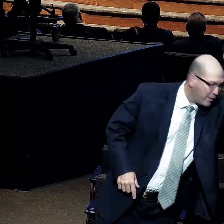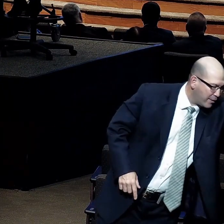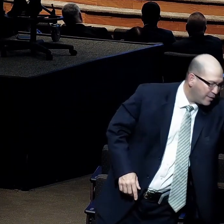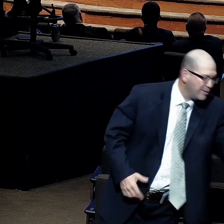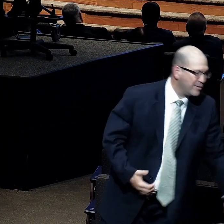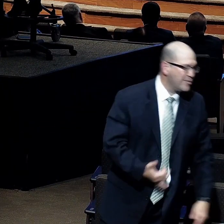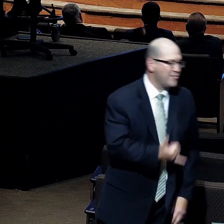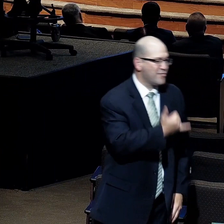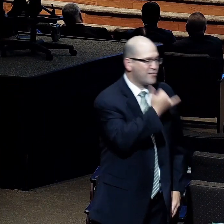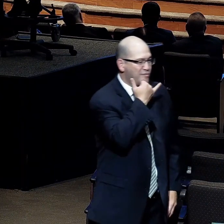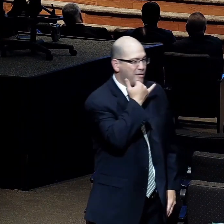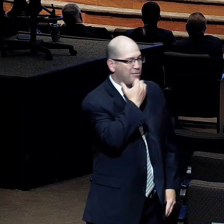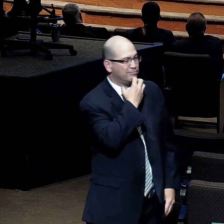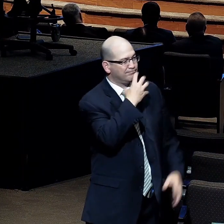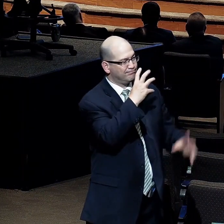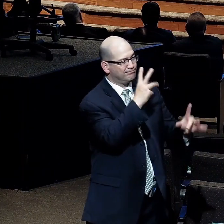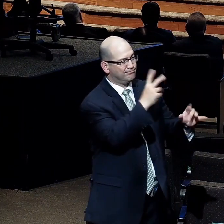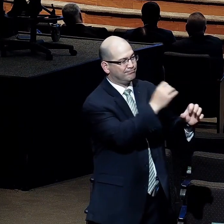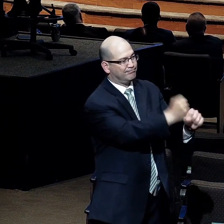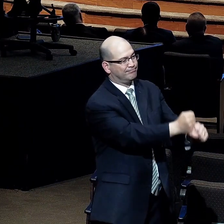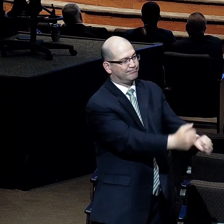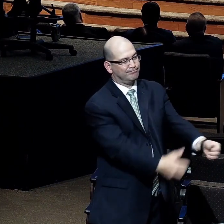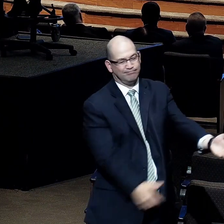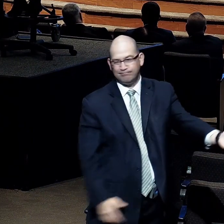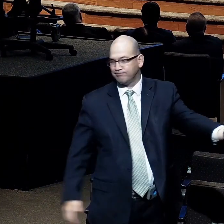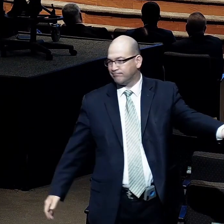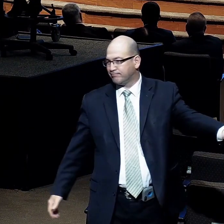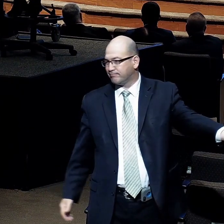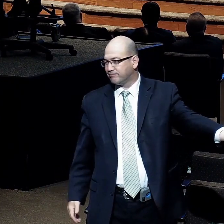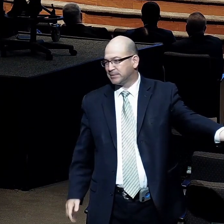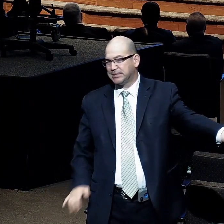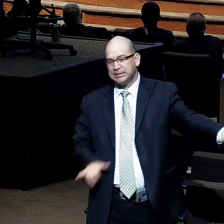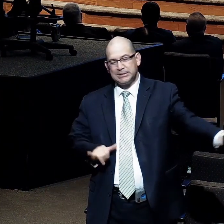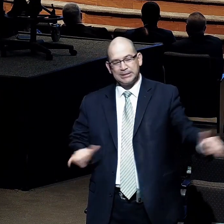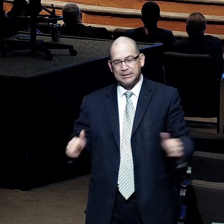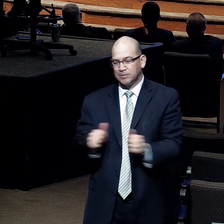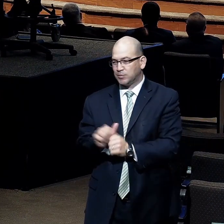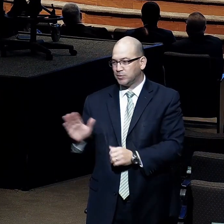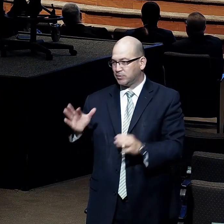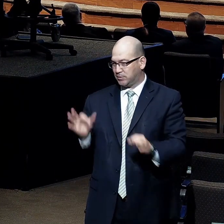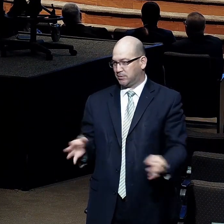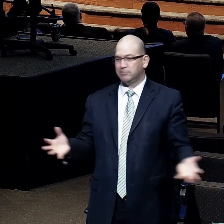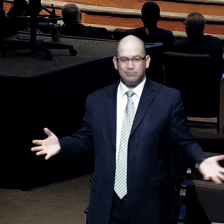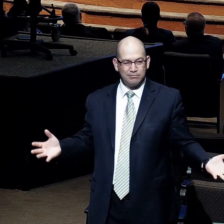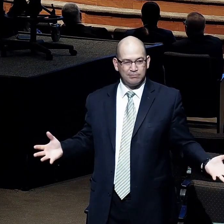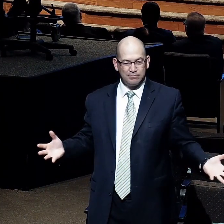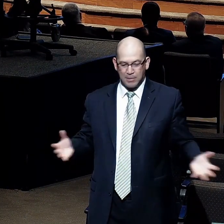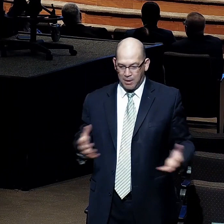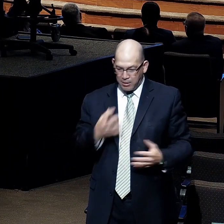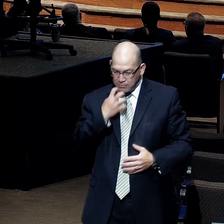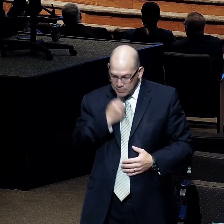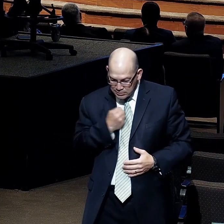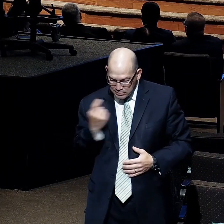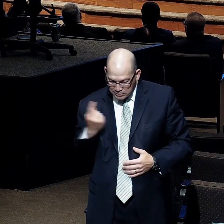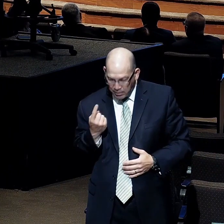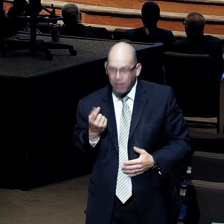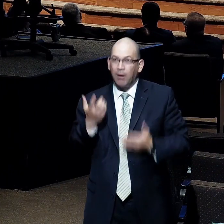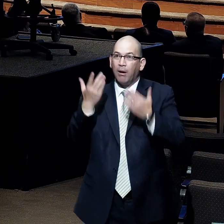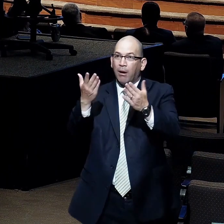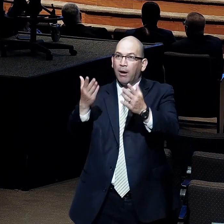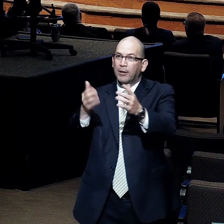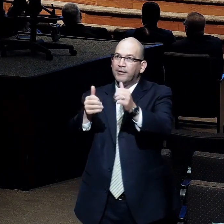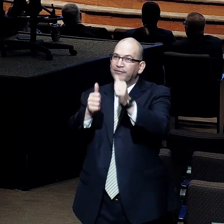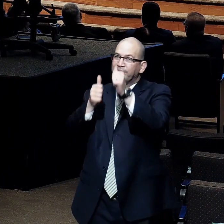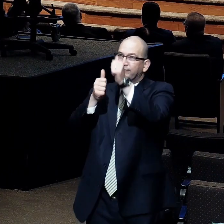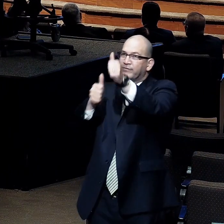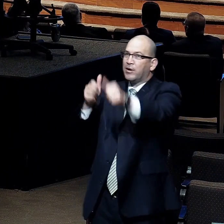kept going in the wrong direction. It's the same exact thing for where your treasure is, there will your heart be also. Your